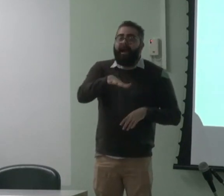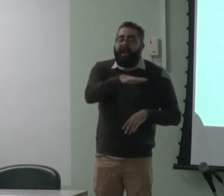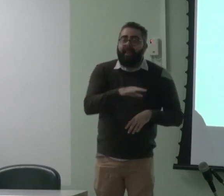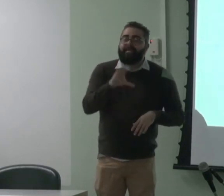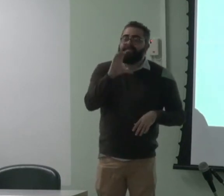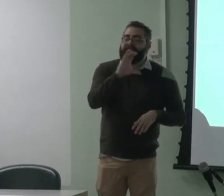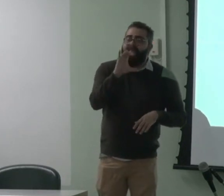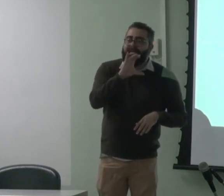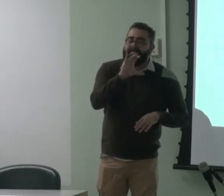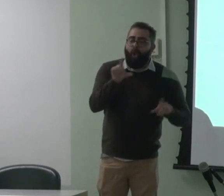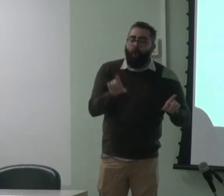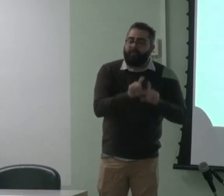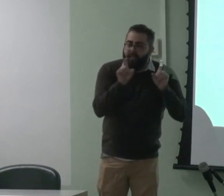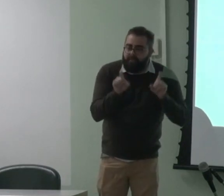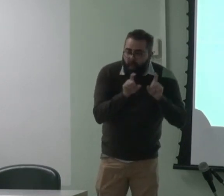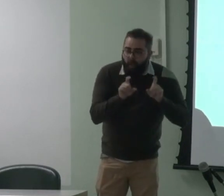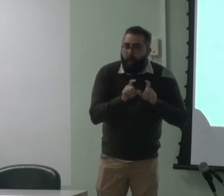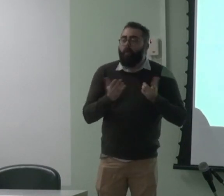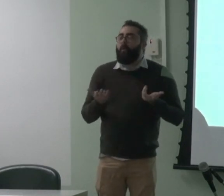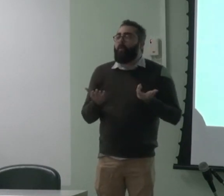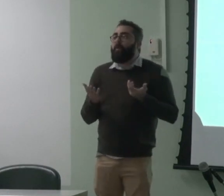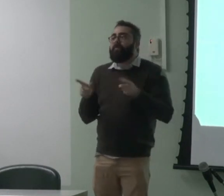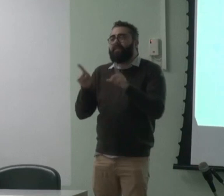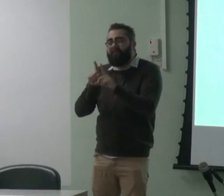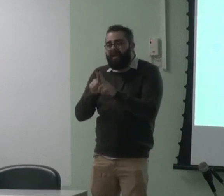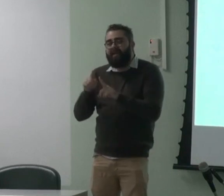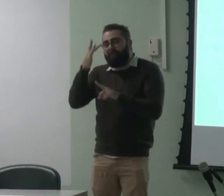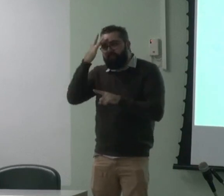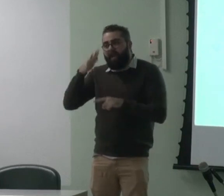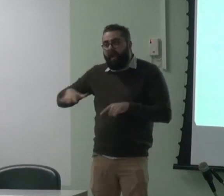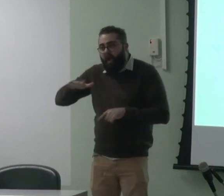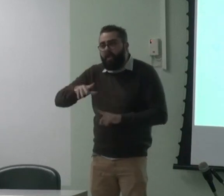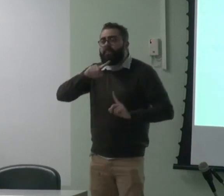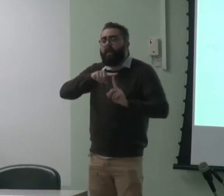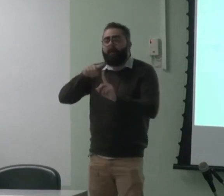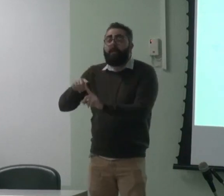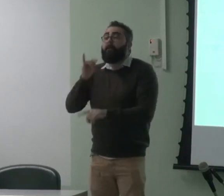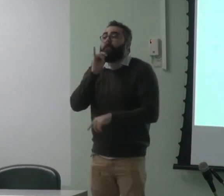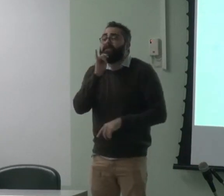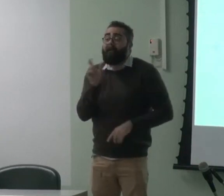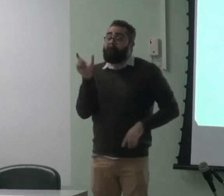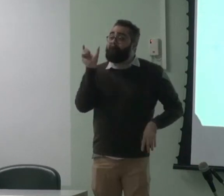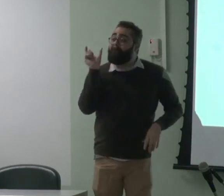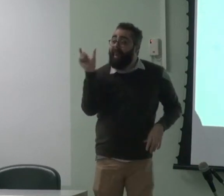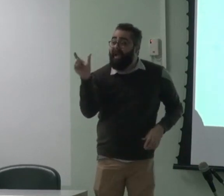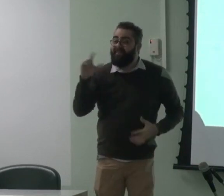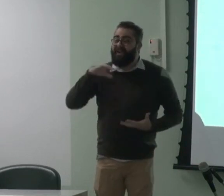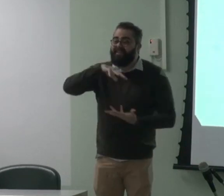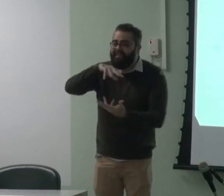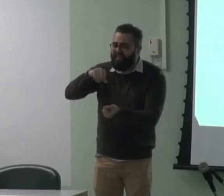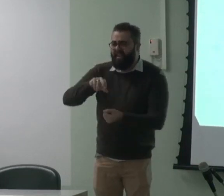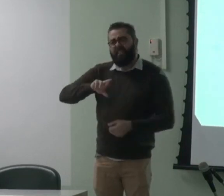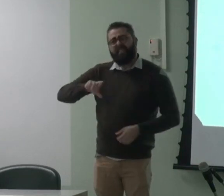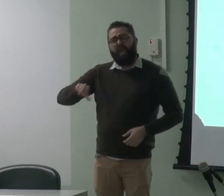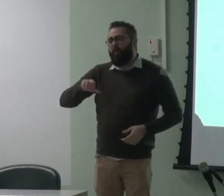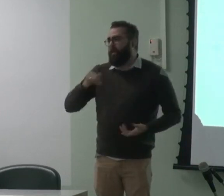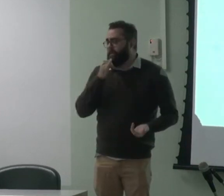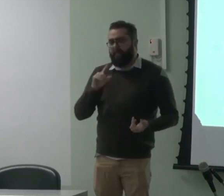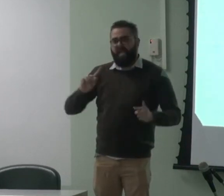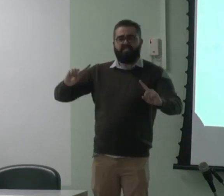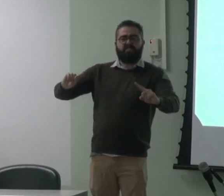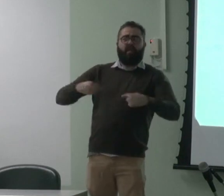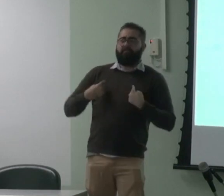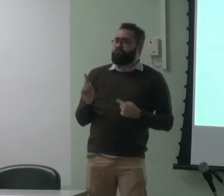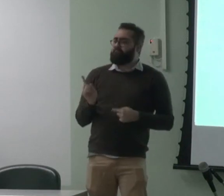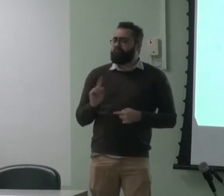like computational linguists, but not necessarily typologists. So it doesn't sound to them so daring to say that something is